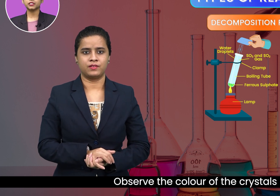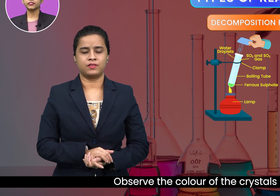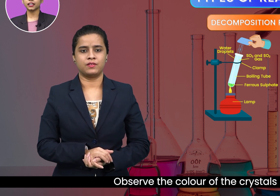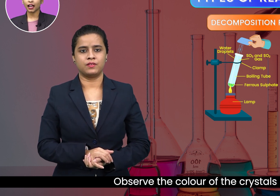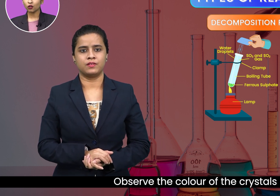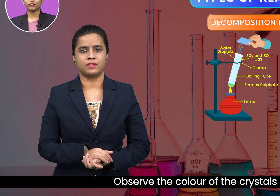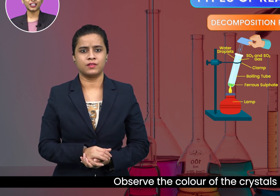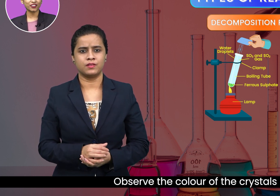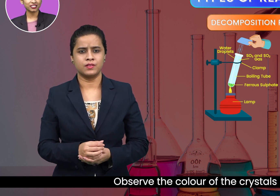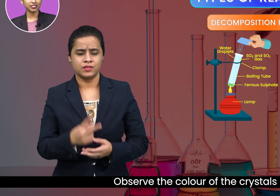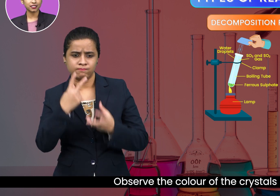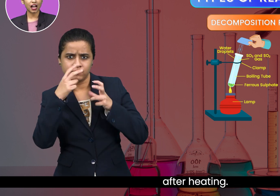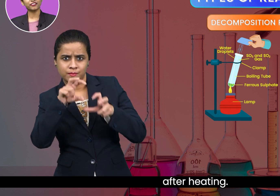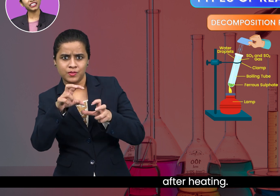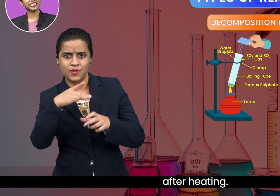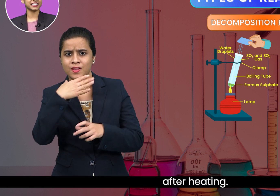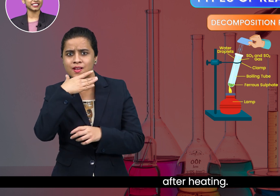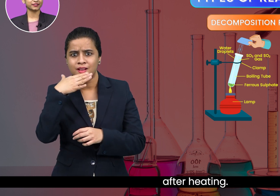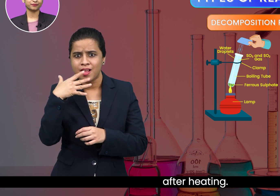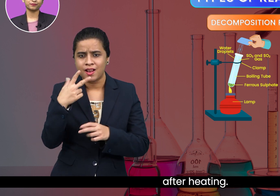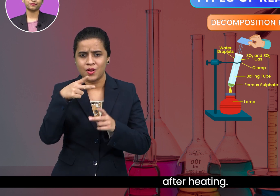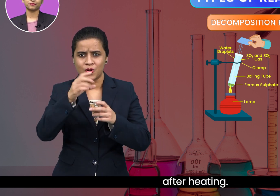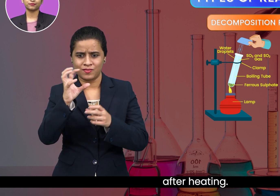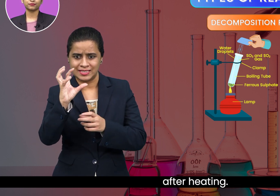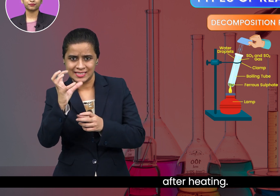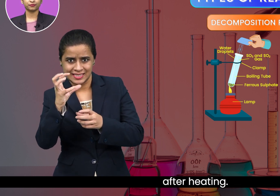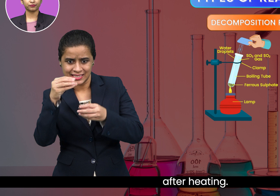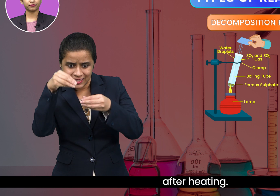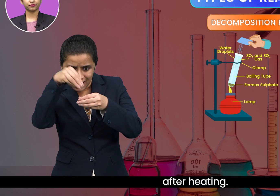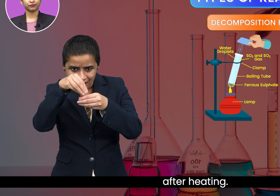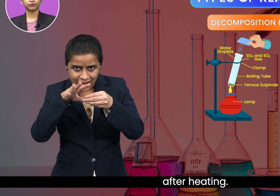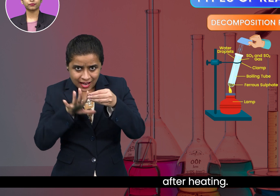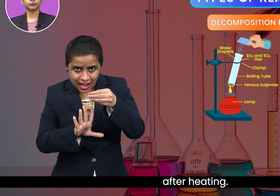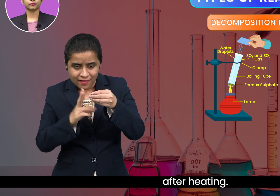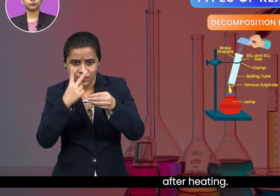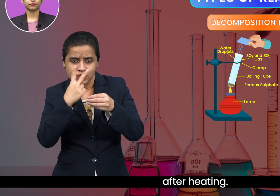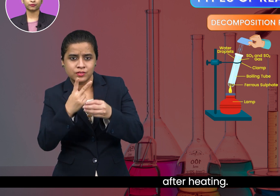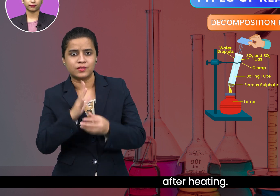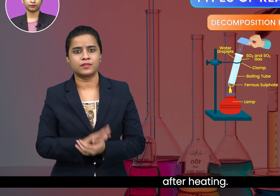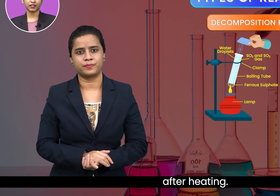Observe the color of the crystals after heating.